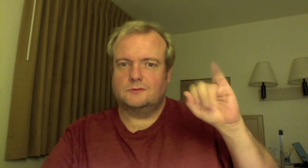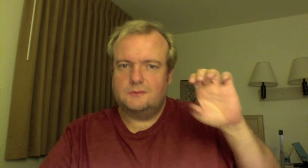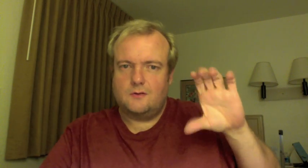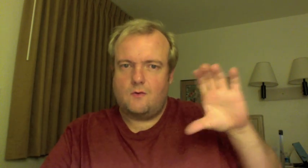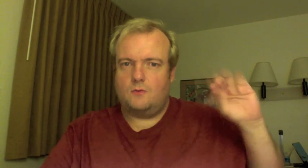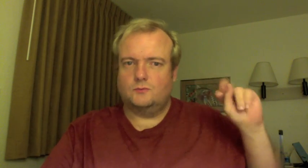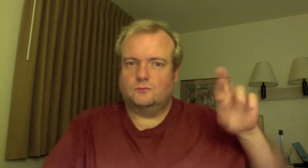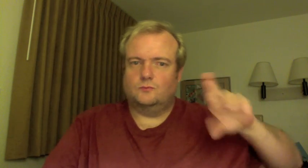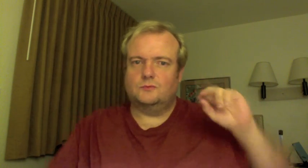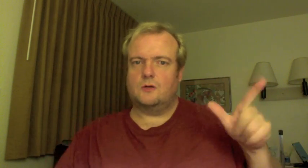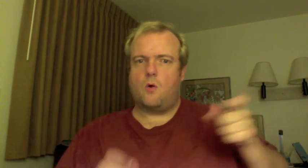2 of them Chinese.